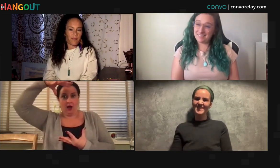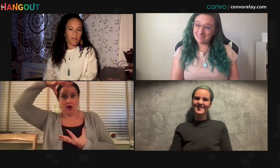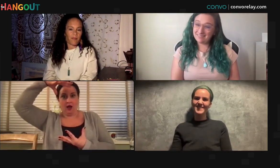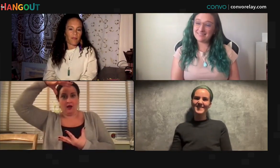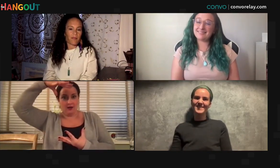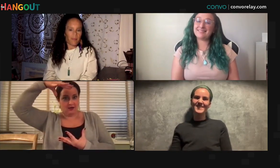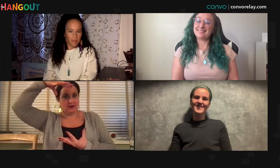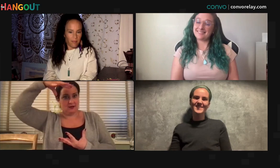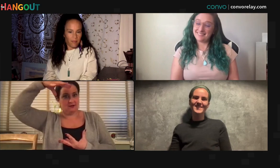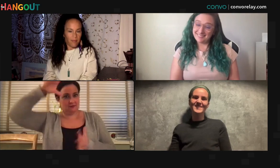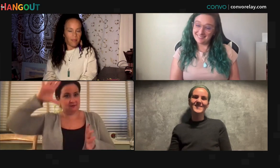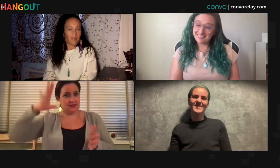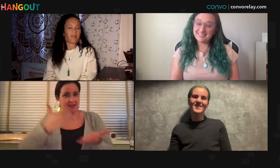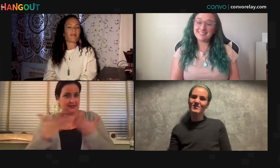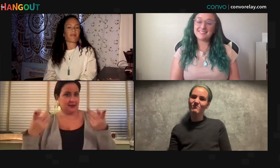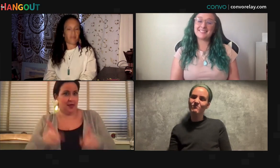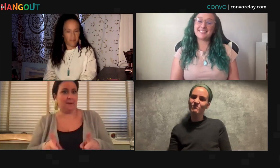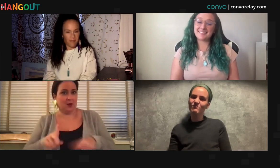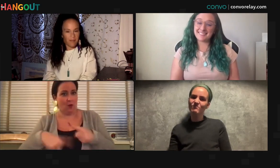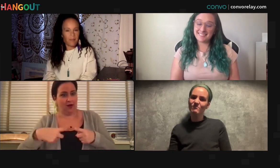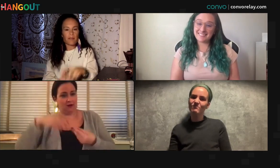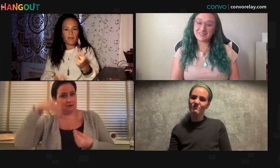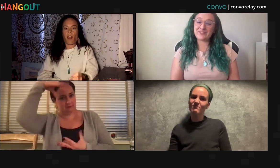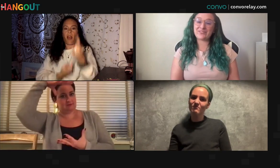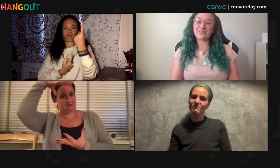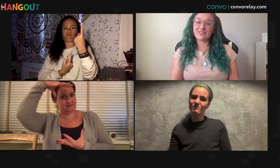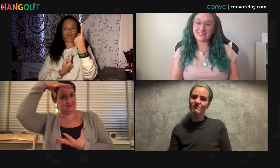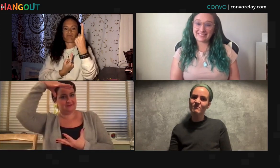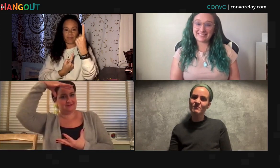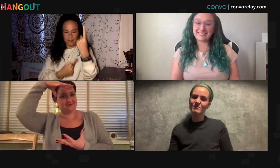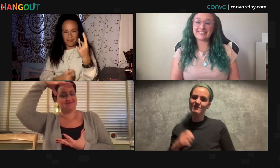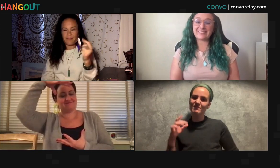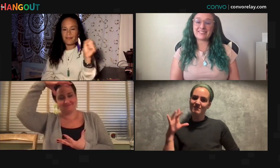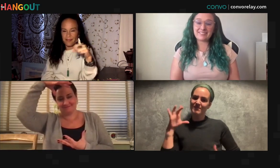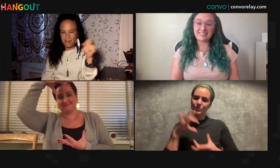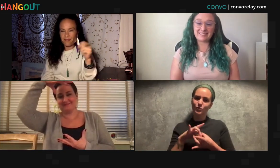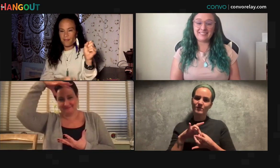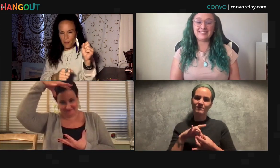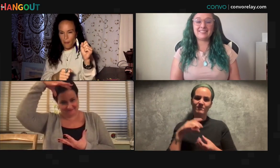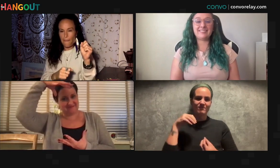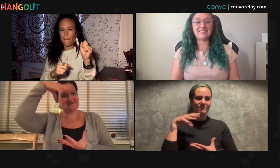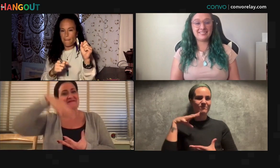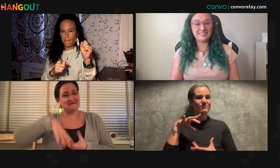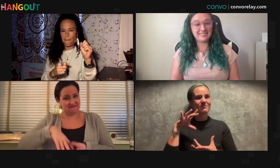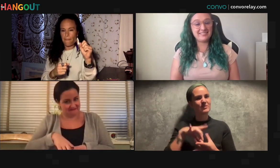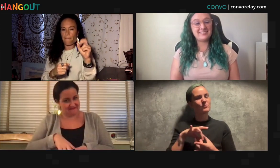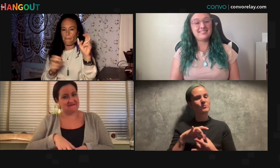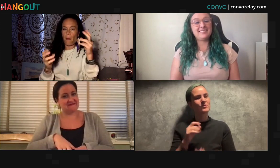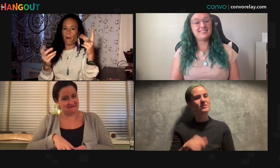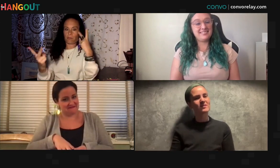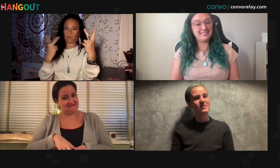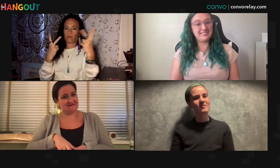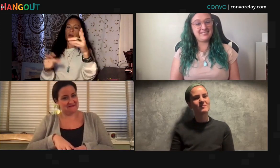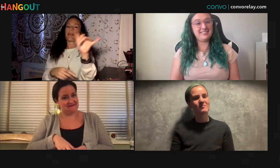it's your mind and your heart connecting, and that's what happens when you manifest, isn't it? So that Absolutely. When sign they shows